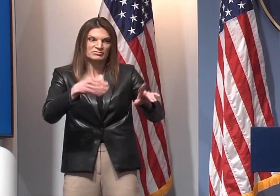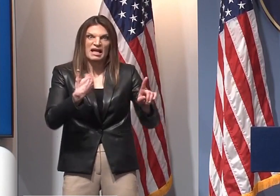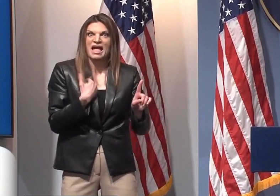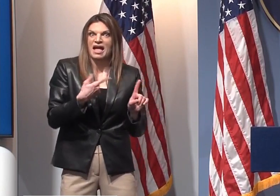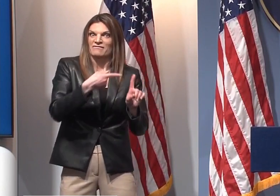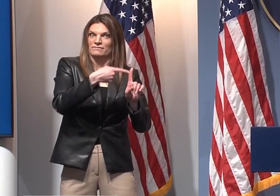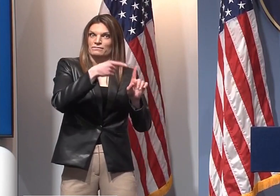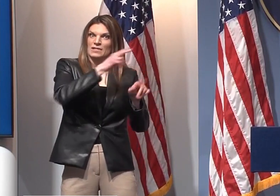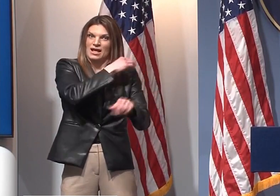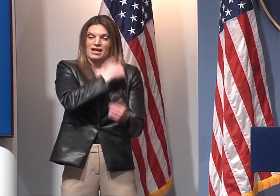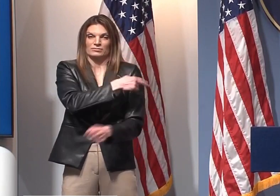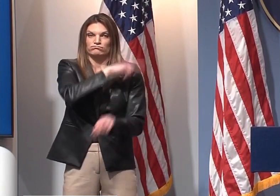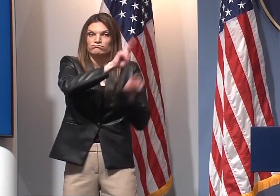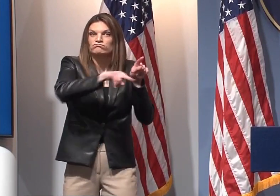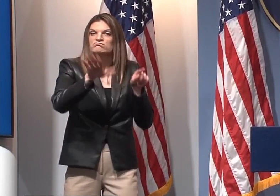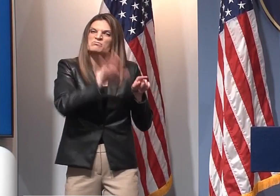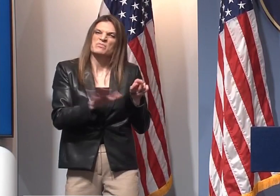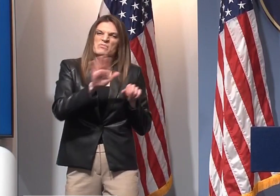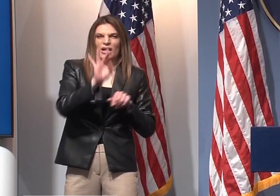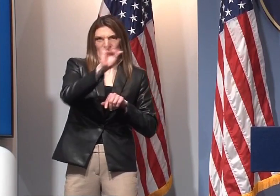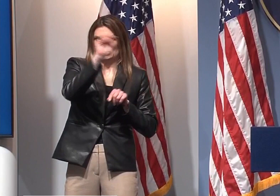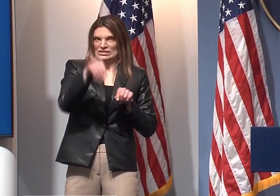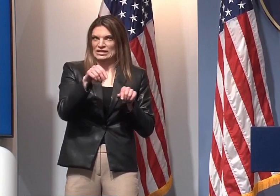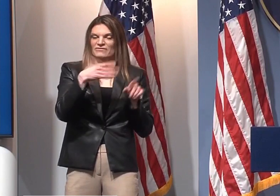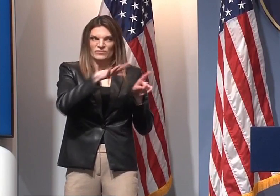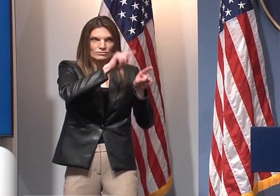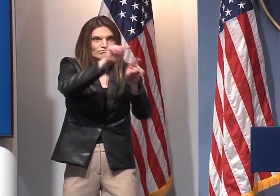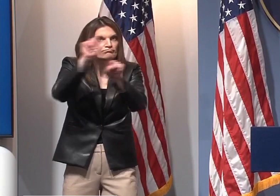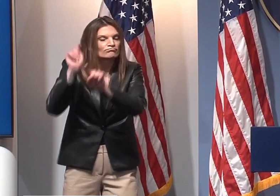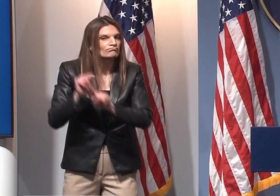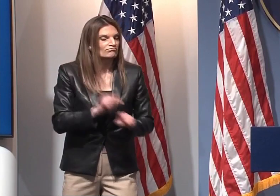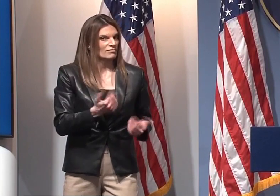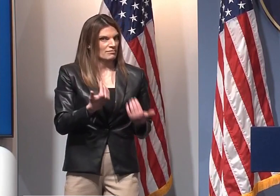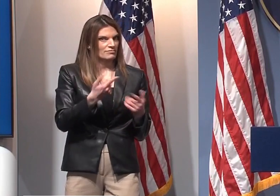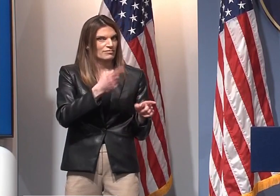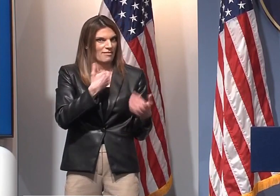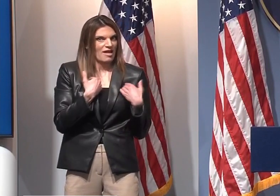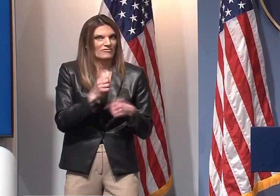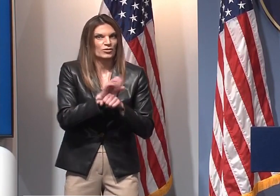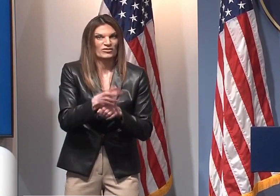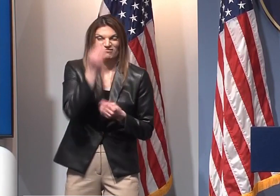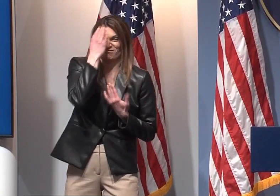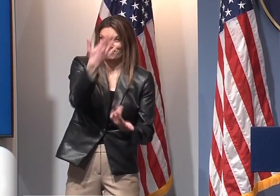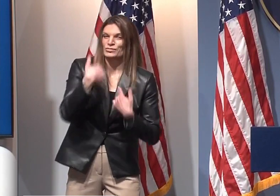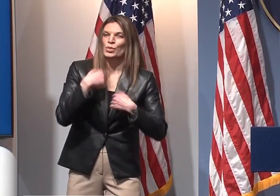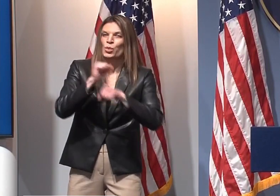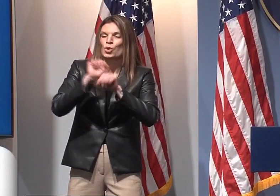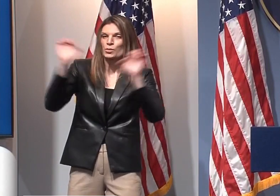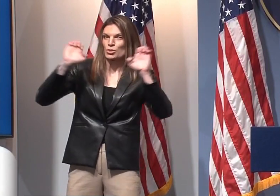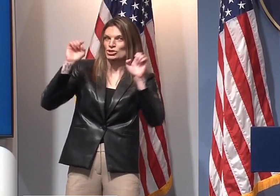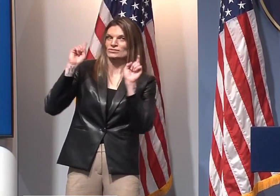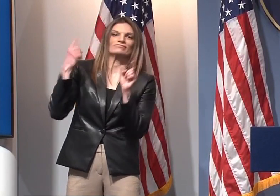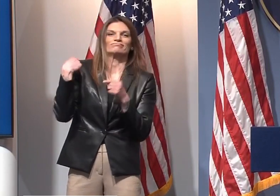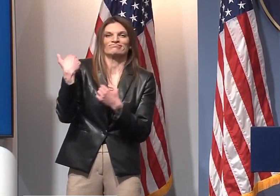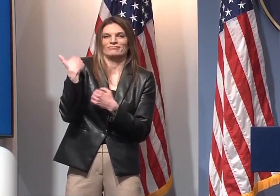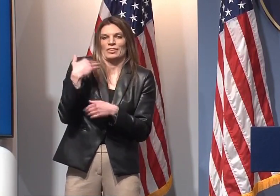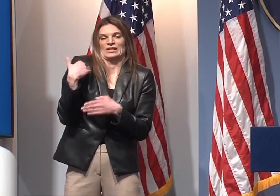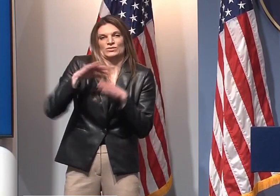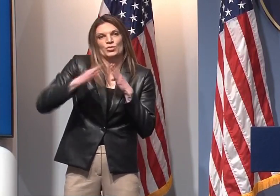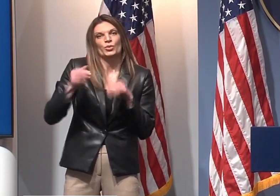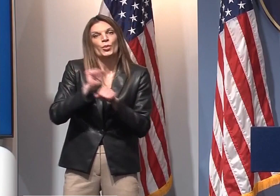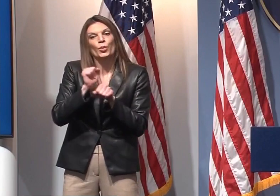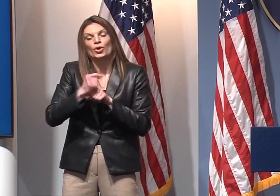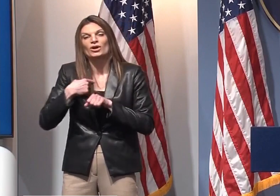emergency department this past weekend, and I'll tell you, it was exhausting. We are seeing more and more people who are being diagnosed